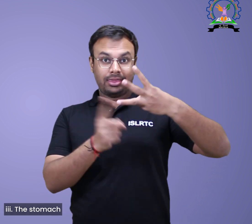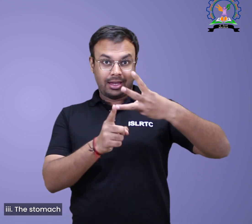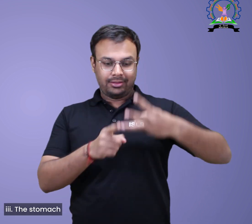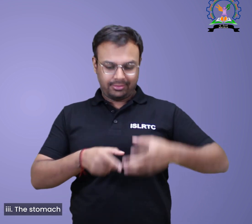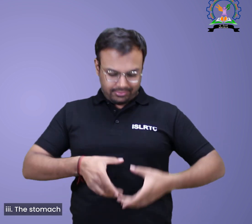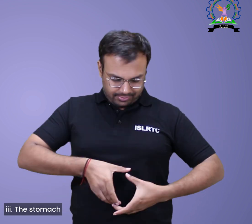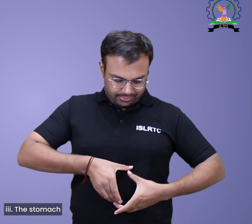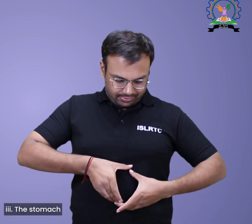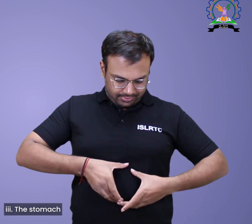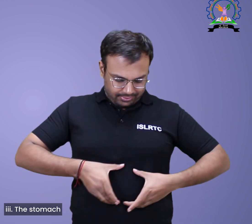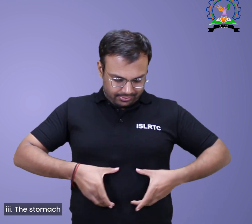3. The stomach.